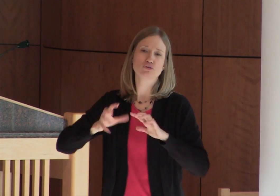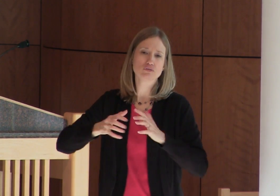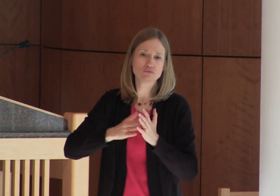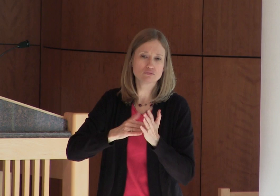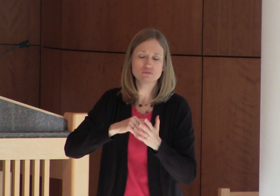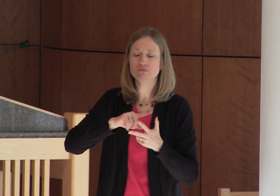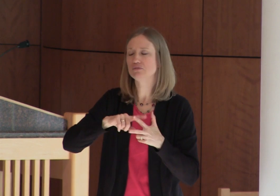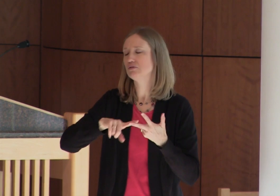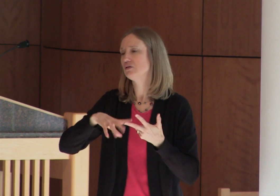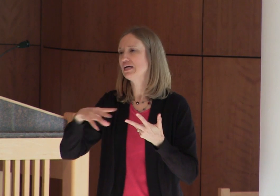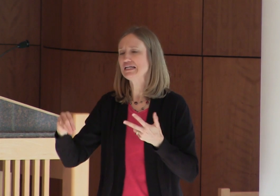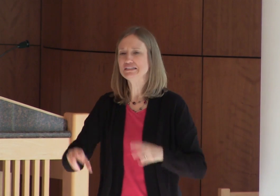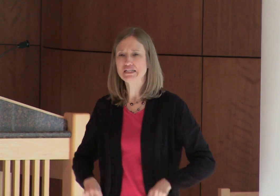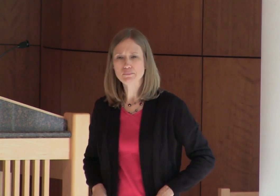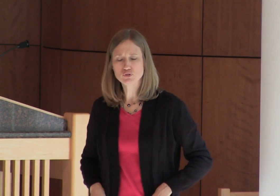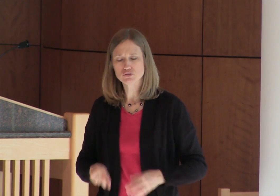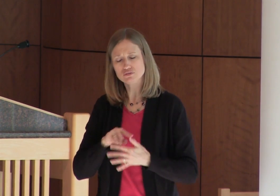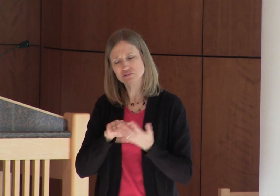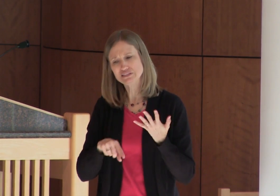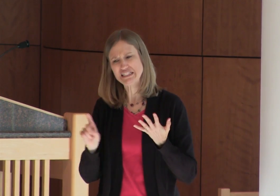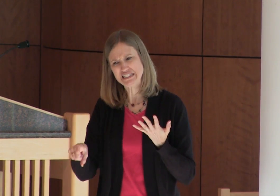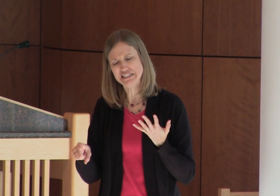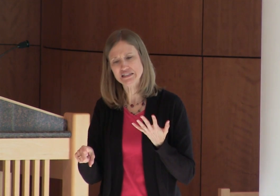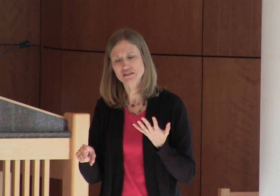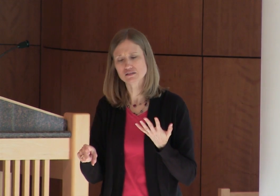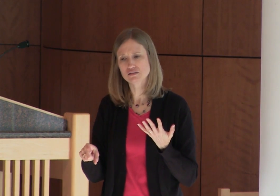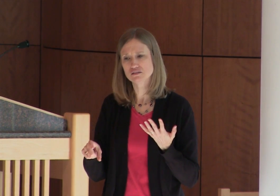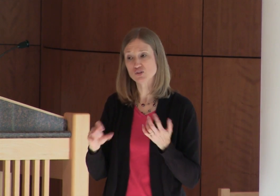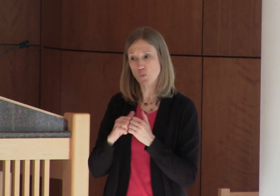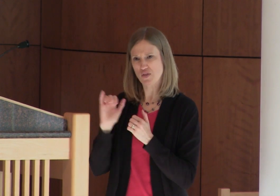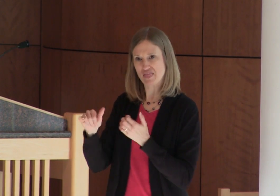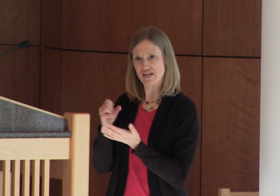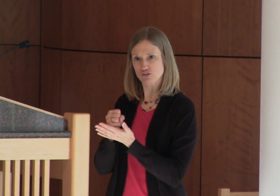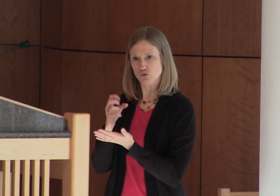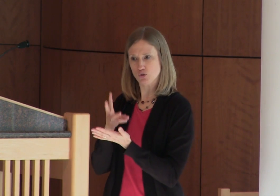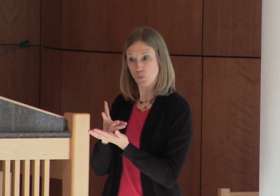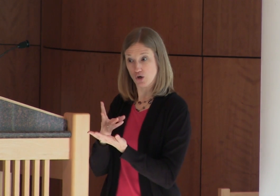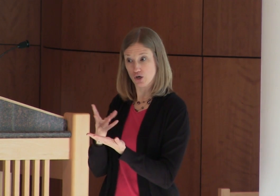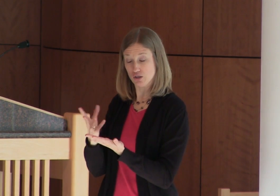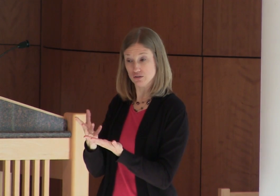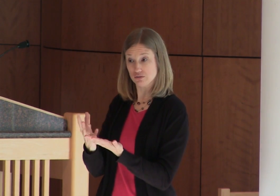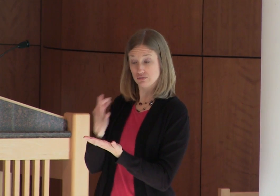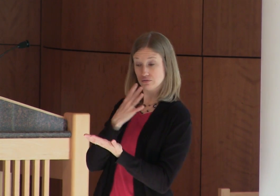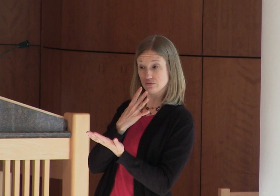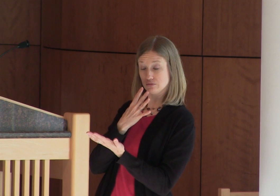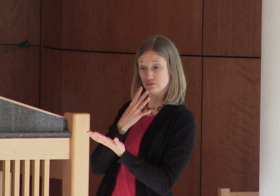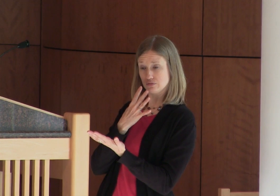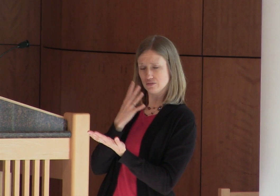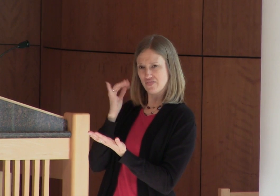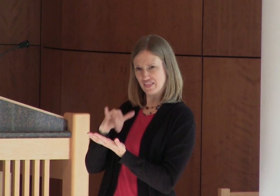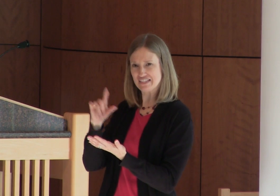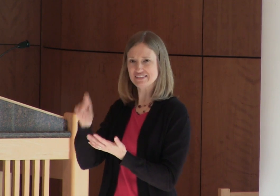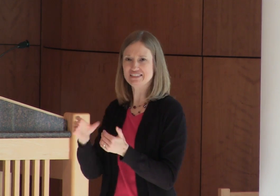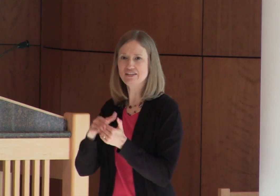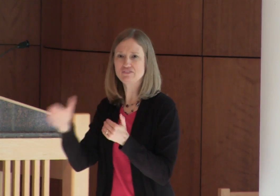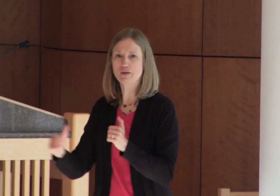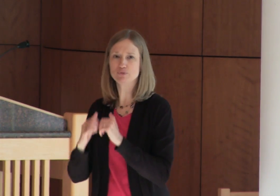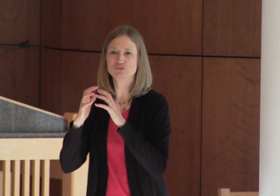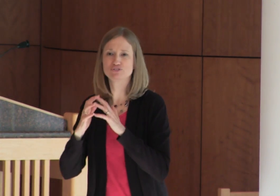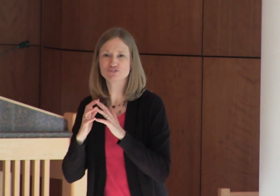and things like that. And thus, Necessities for Neighbors was born. And so that on the first Sunday of every month, thanks to all of